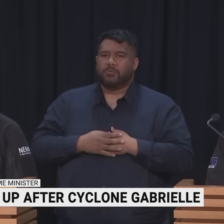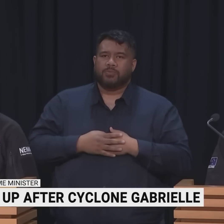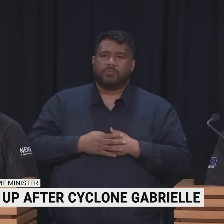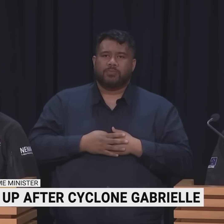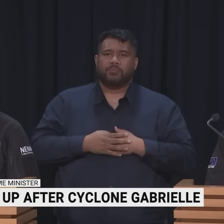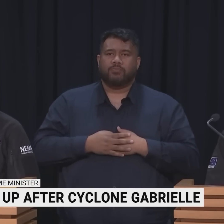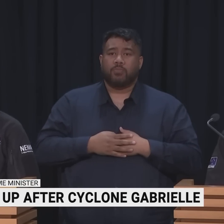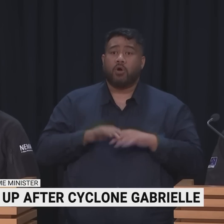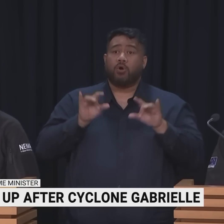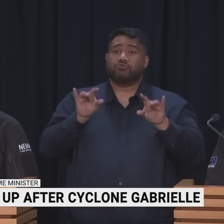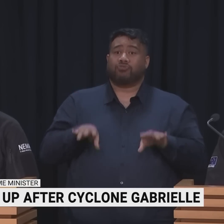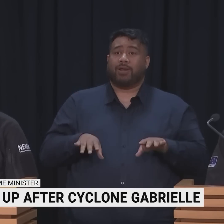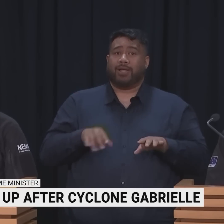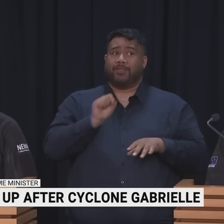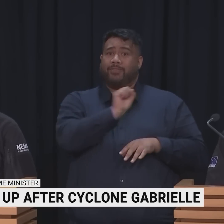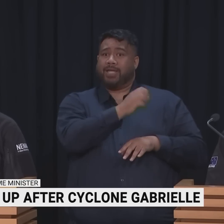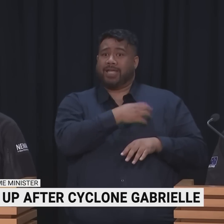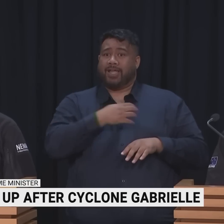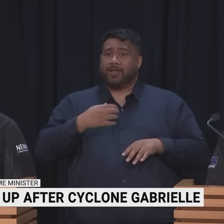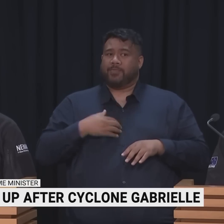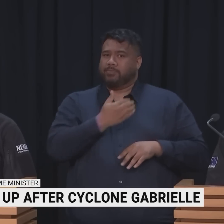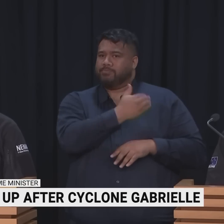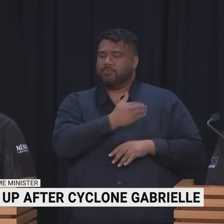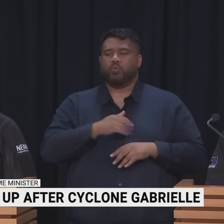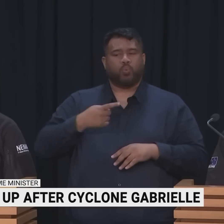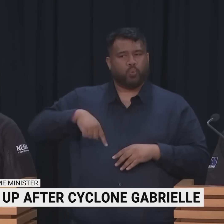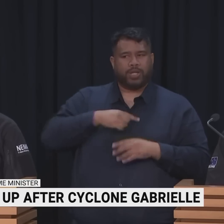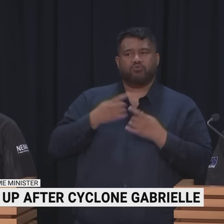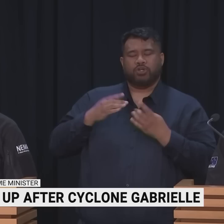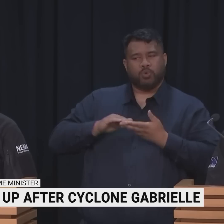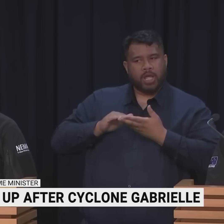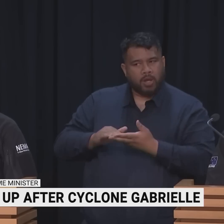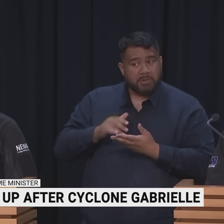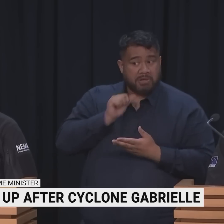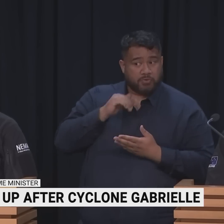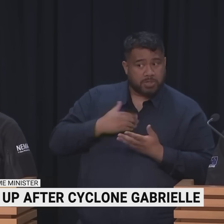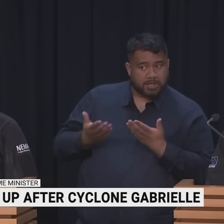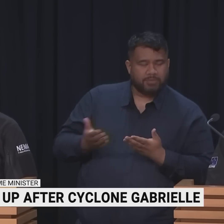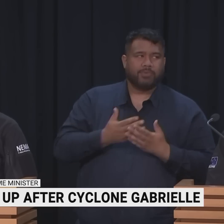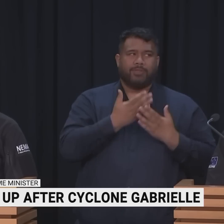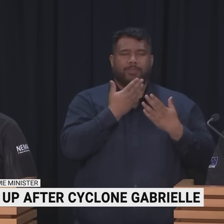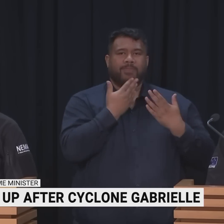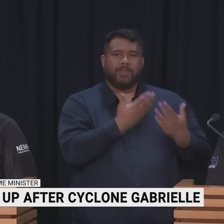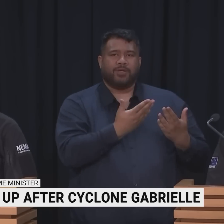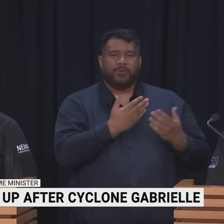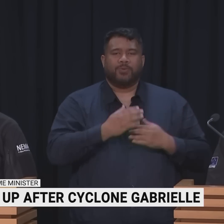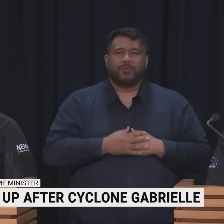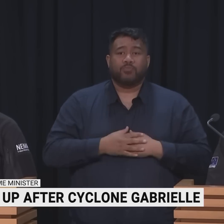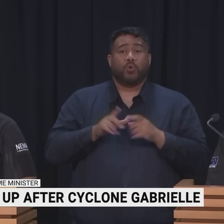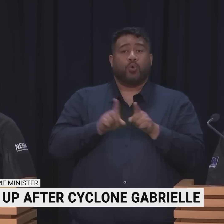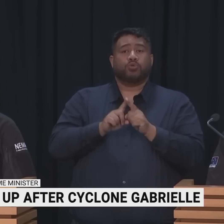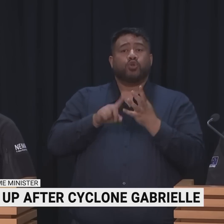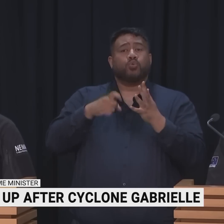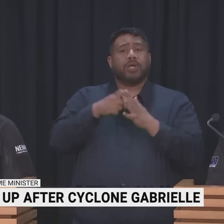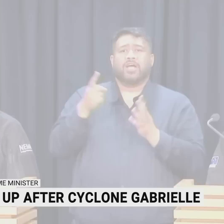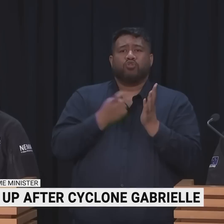from the Australian government, indicating that they are ready to provide support where and if needed. I've also had a call from the